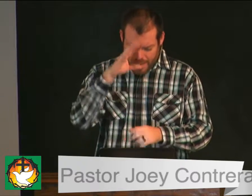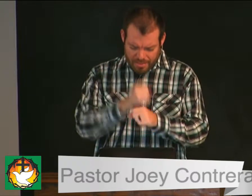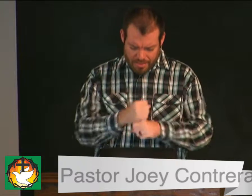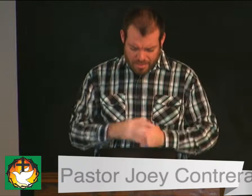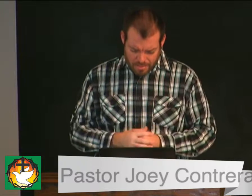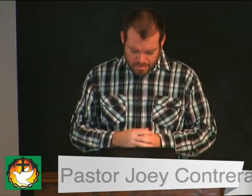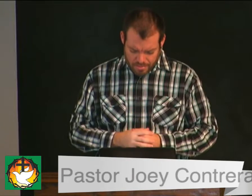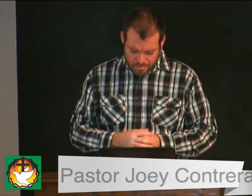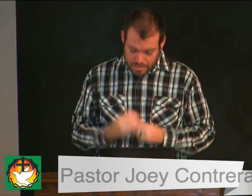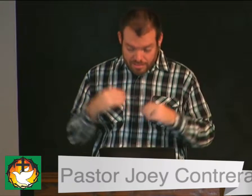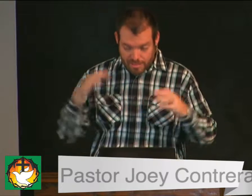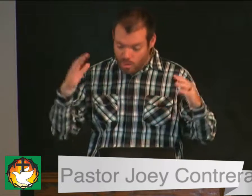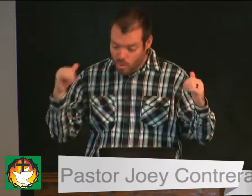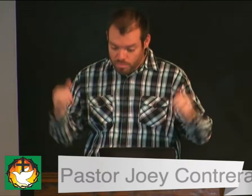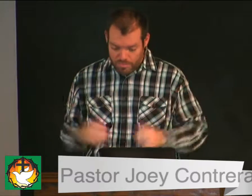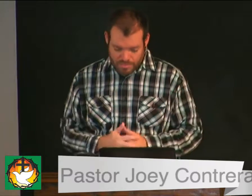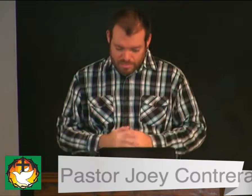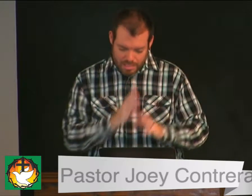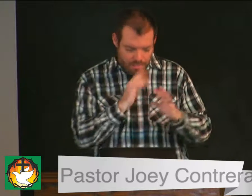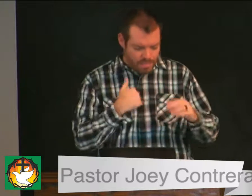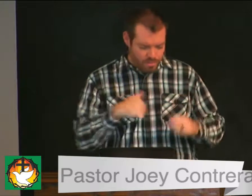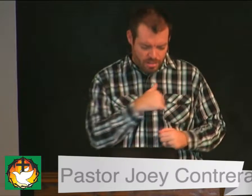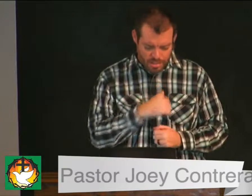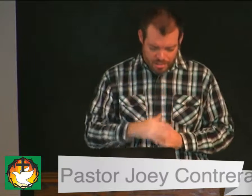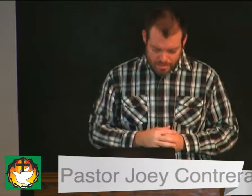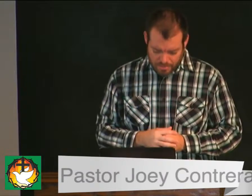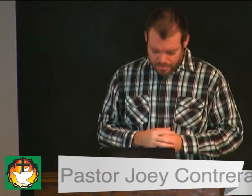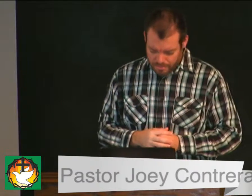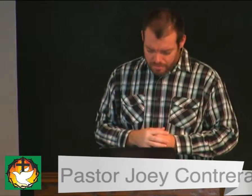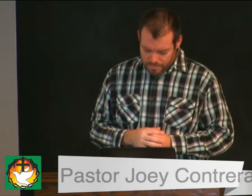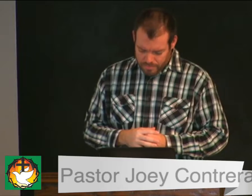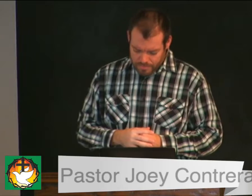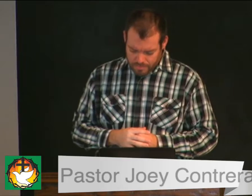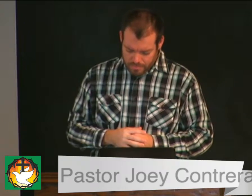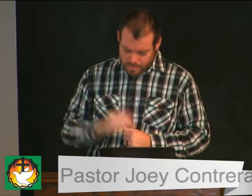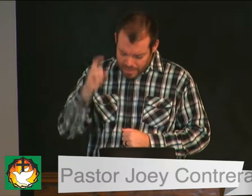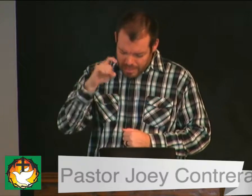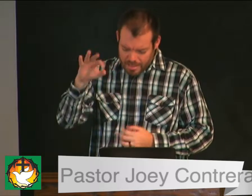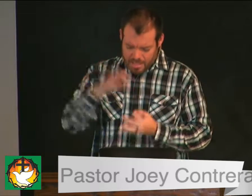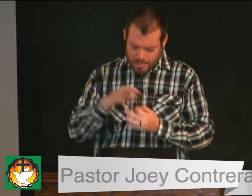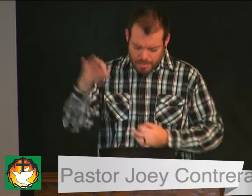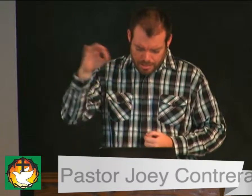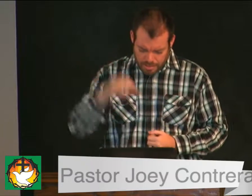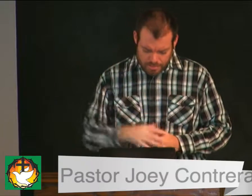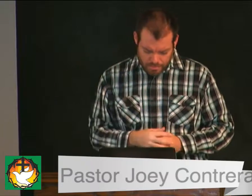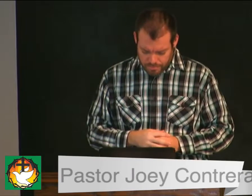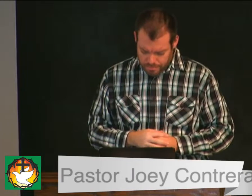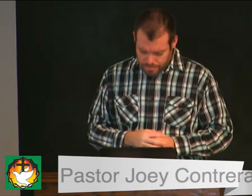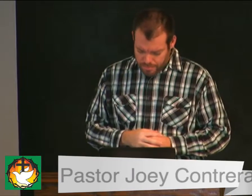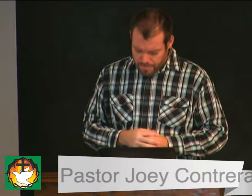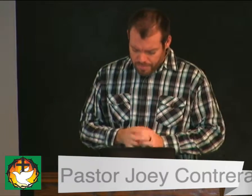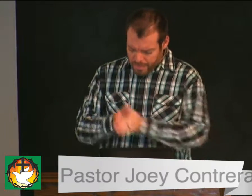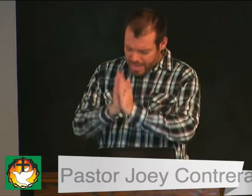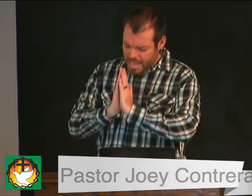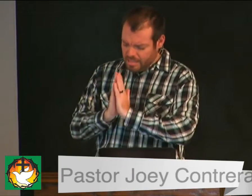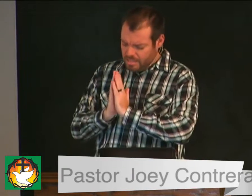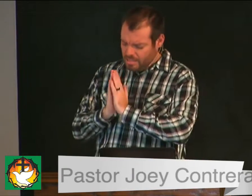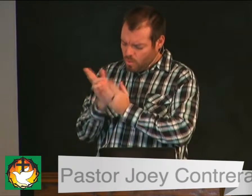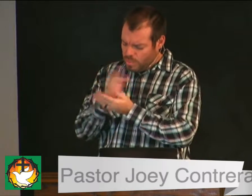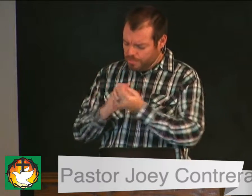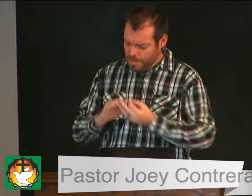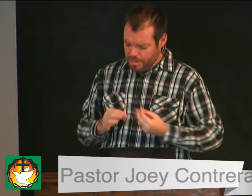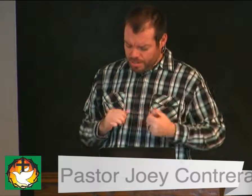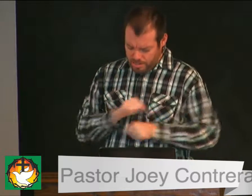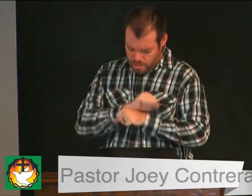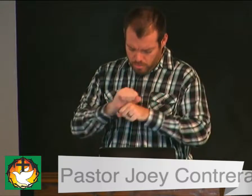Gives us faith. Gives us hope, speaks for us. And I need that Spirit. I